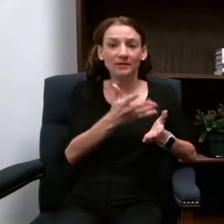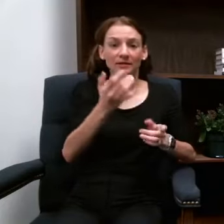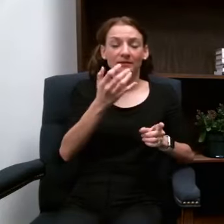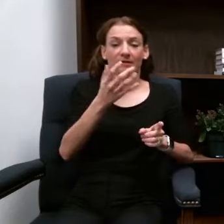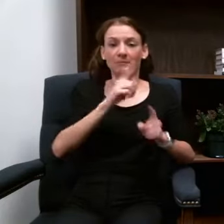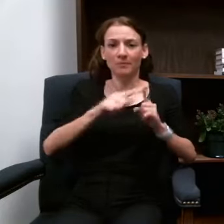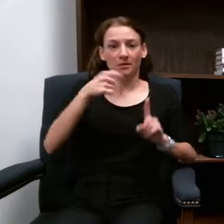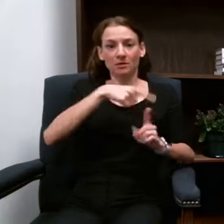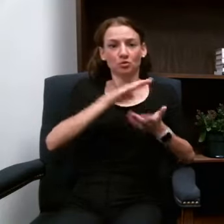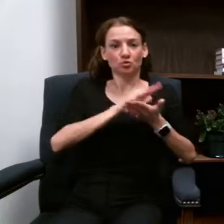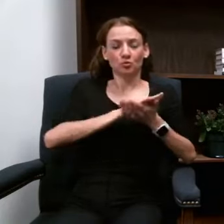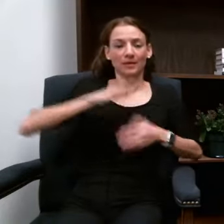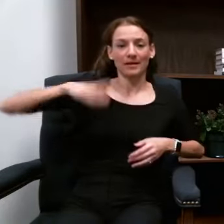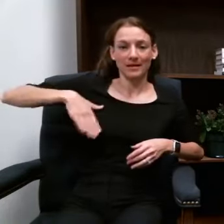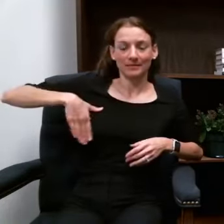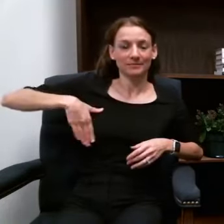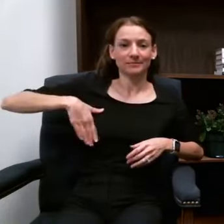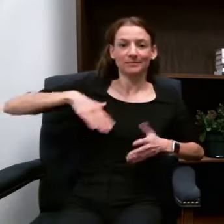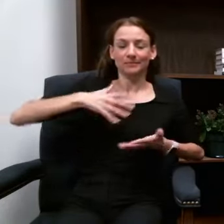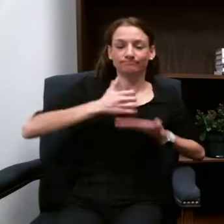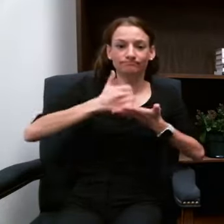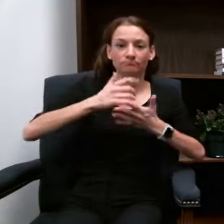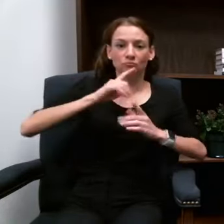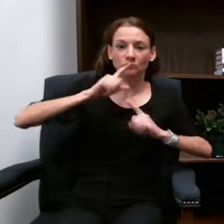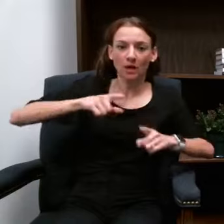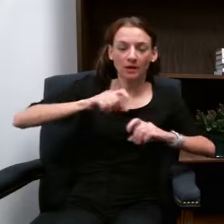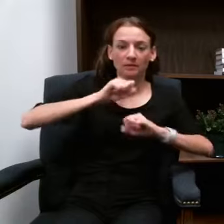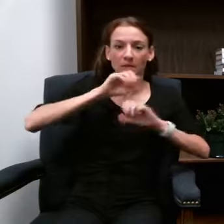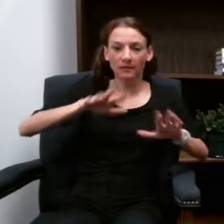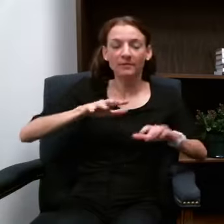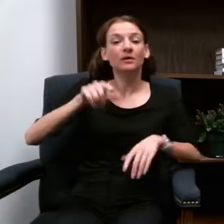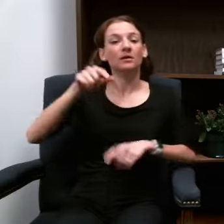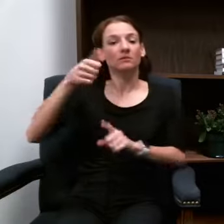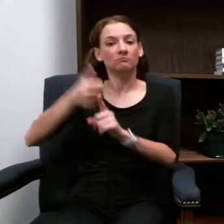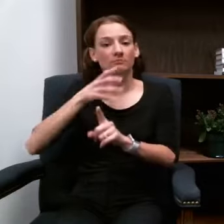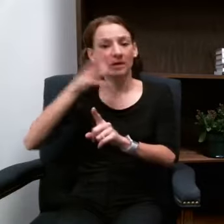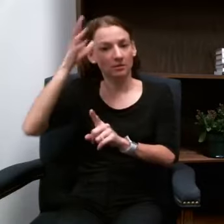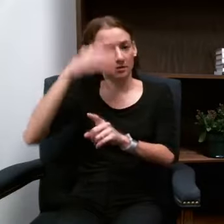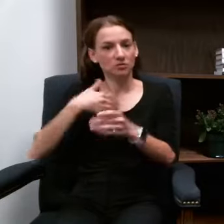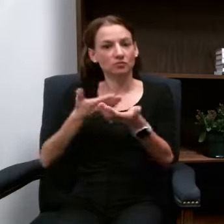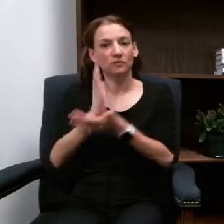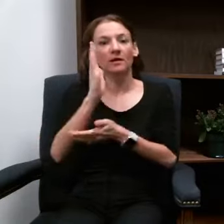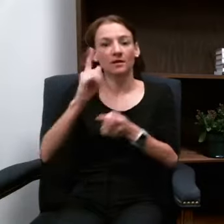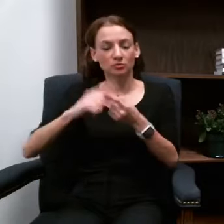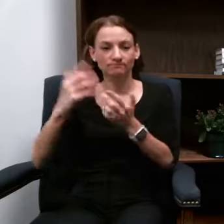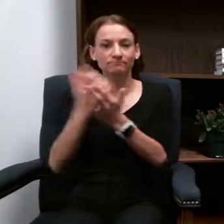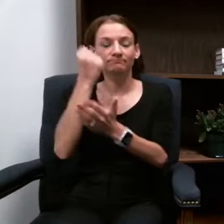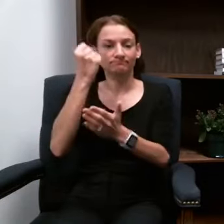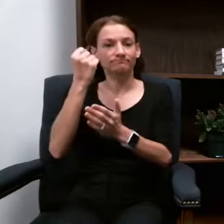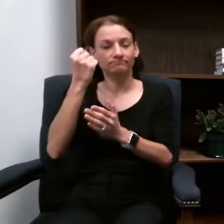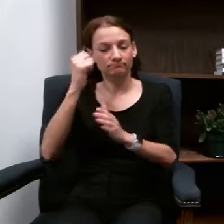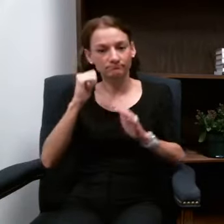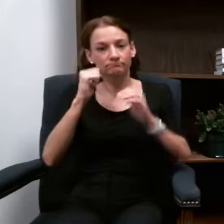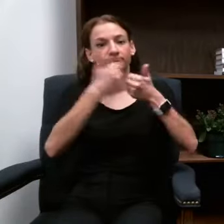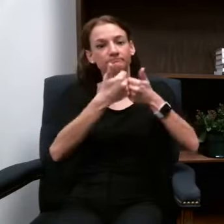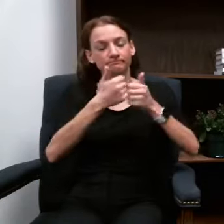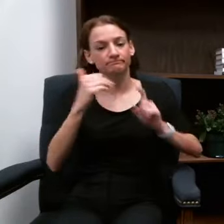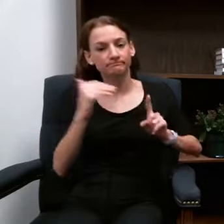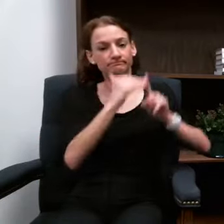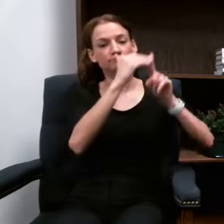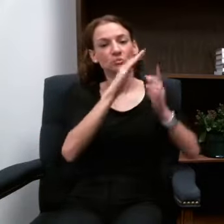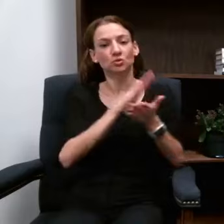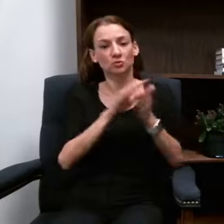yet answered and responded to those needs, then you can take steps to get the school system to do the right